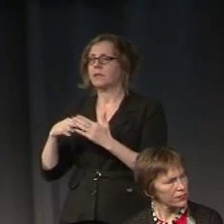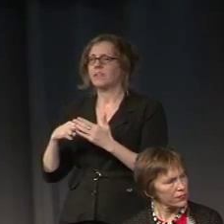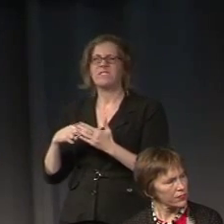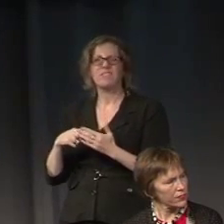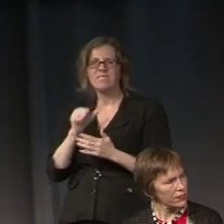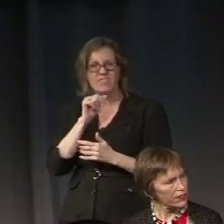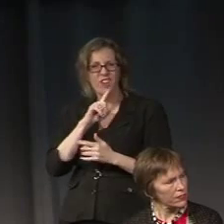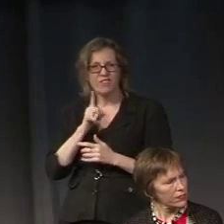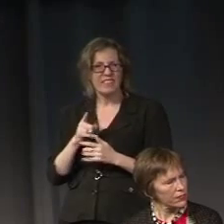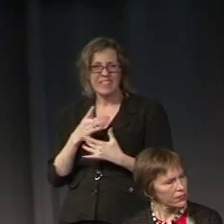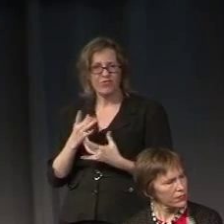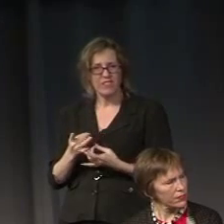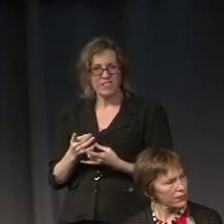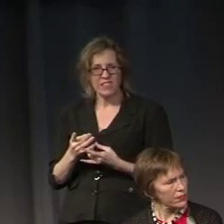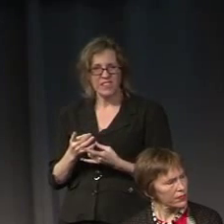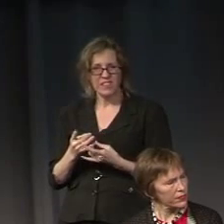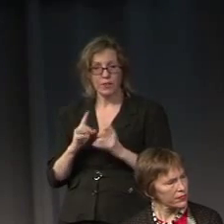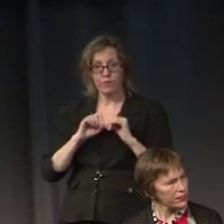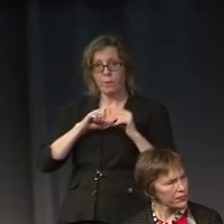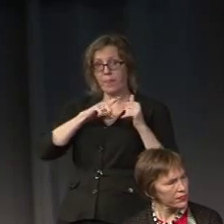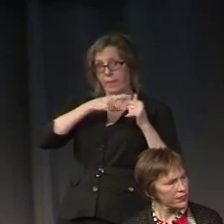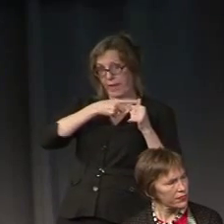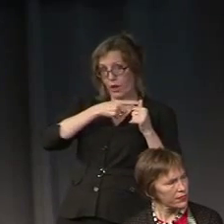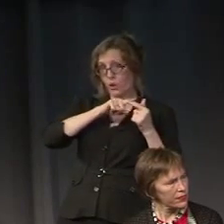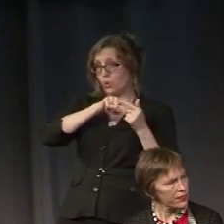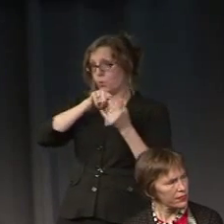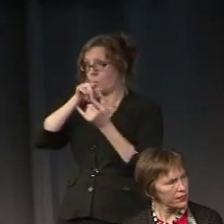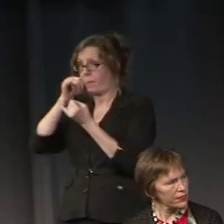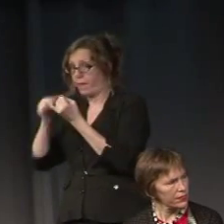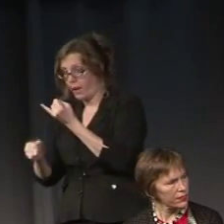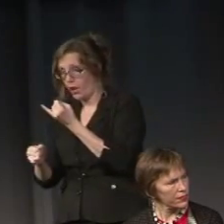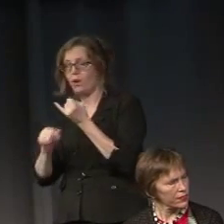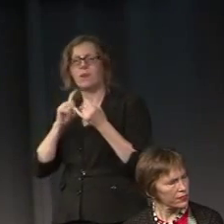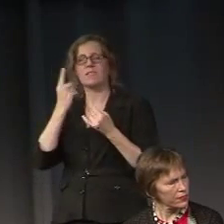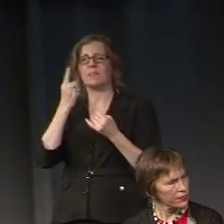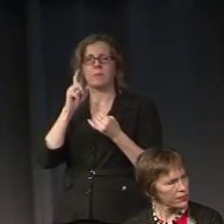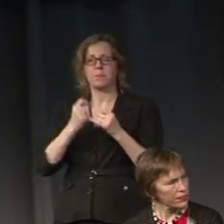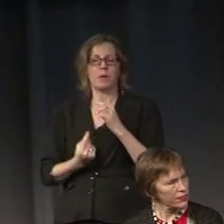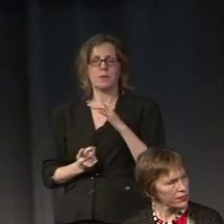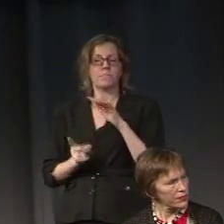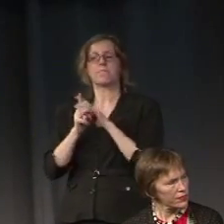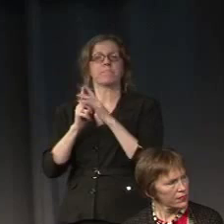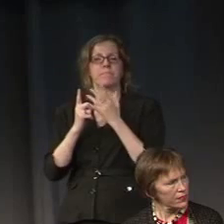some point in order for it to become, in my opinion, worthwhile artwork.